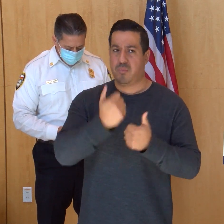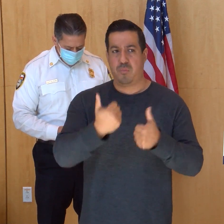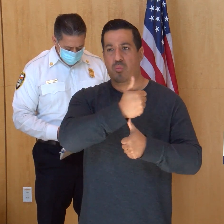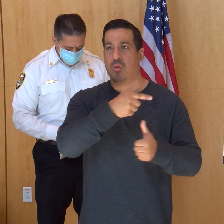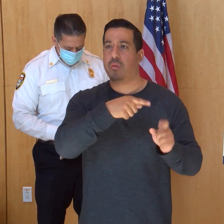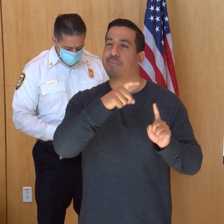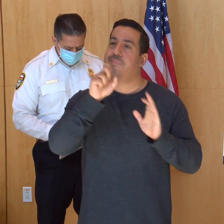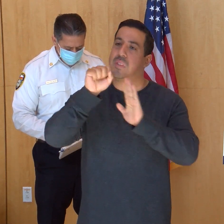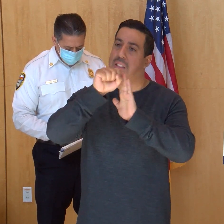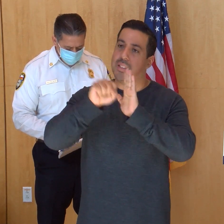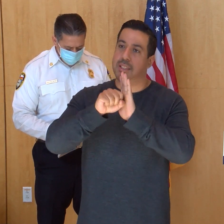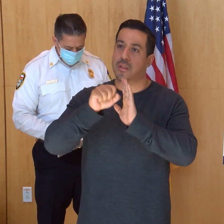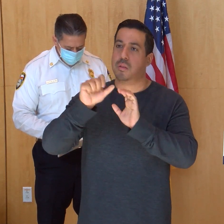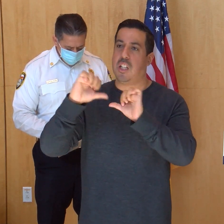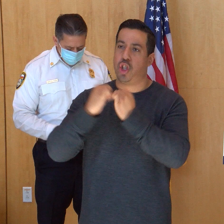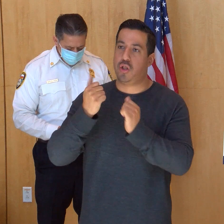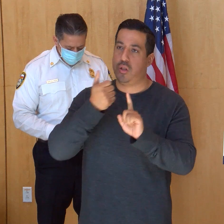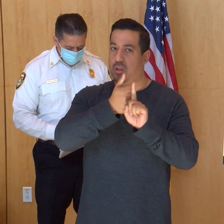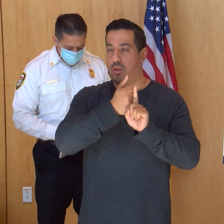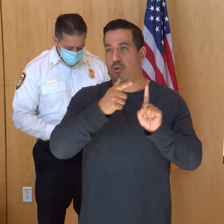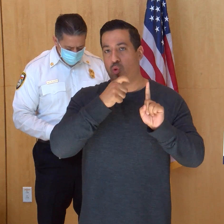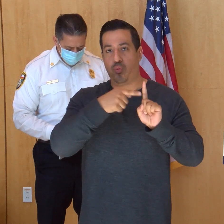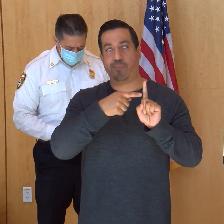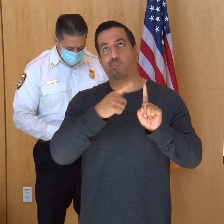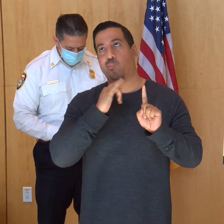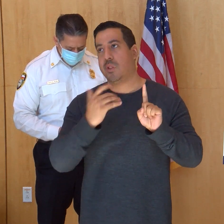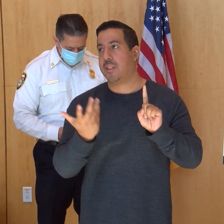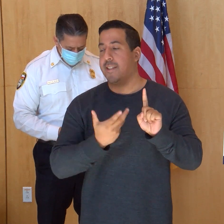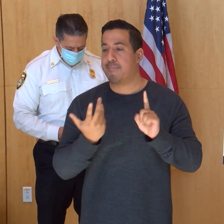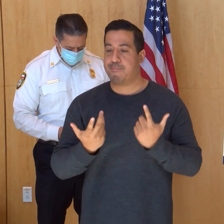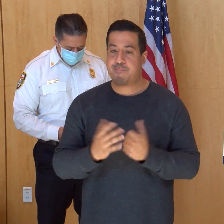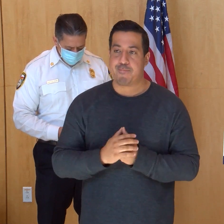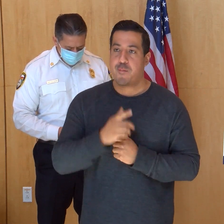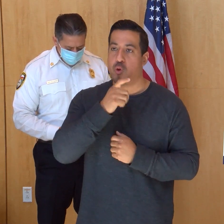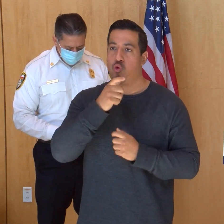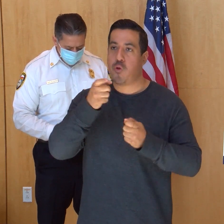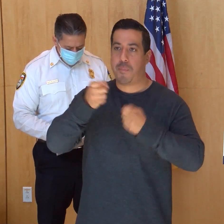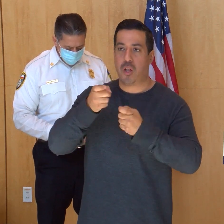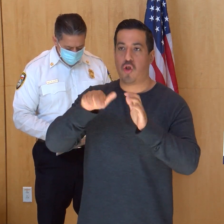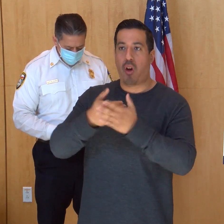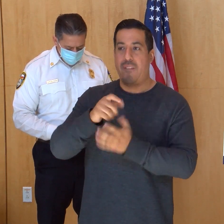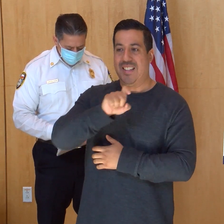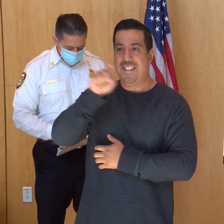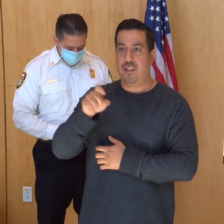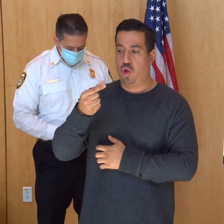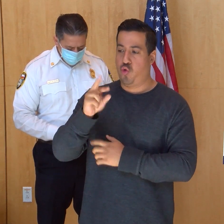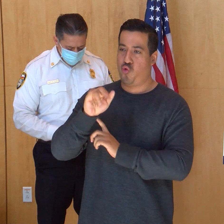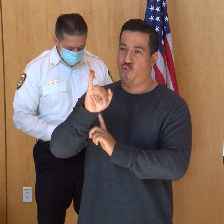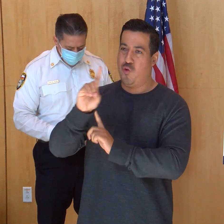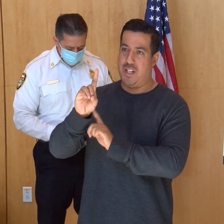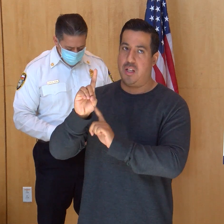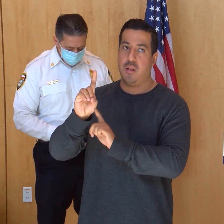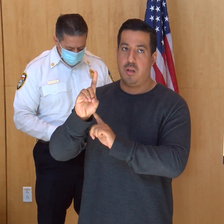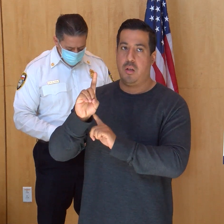the state entity, agency, that's like the manages the Texas grid.